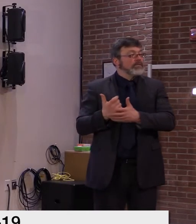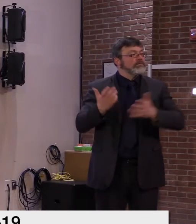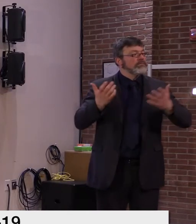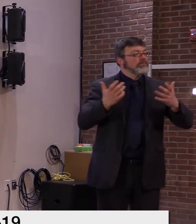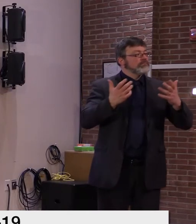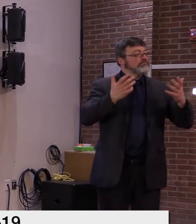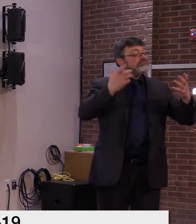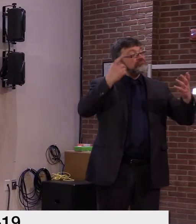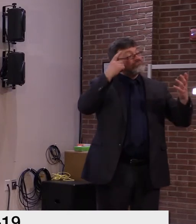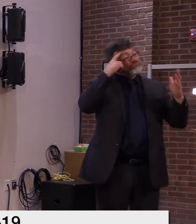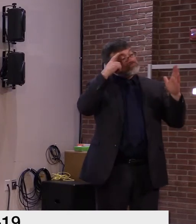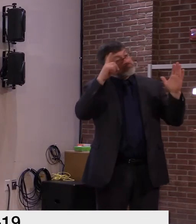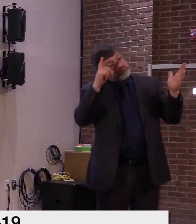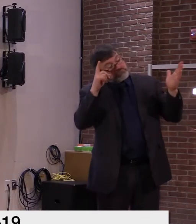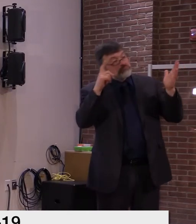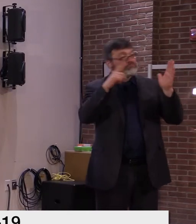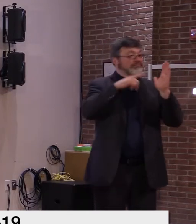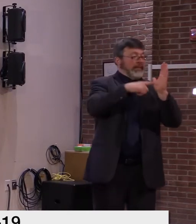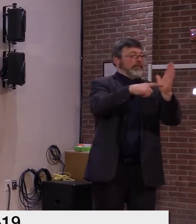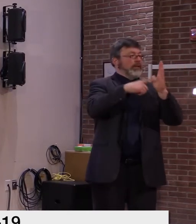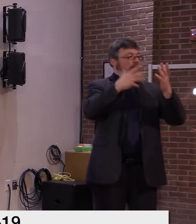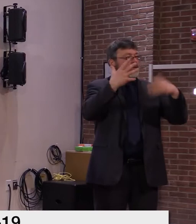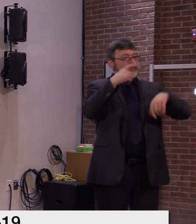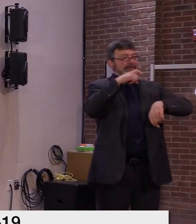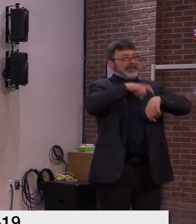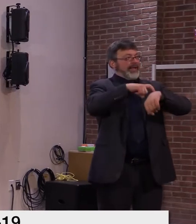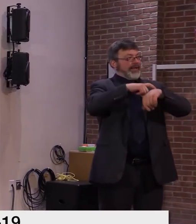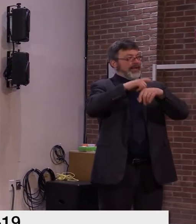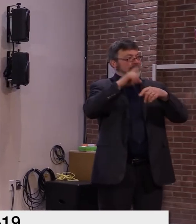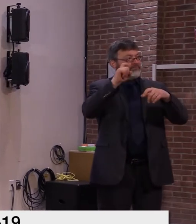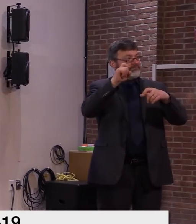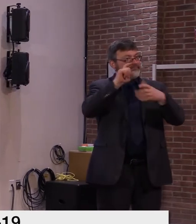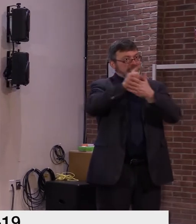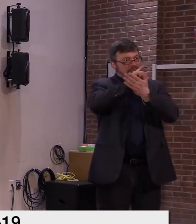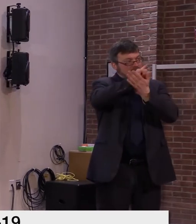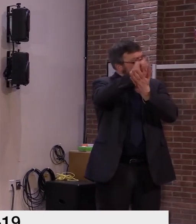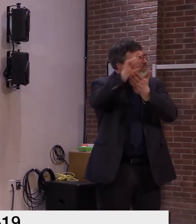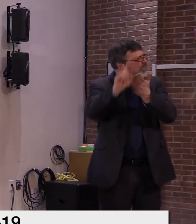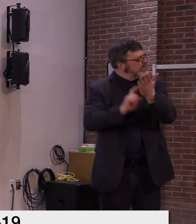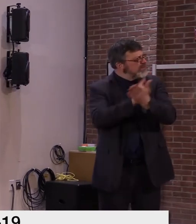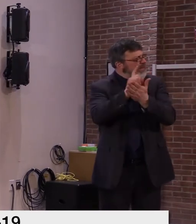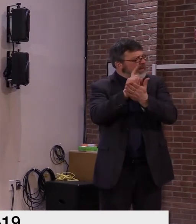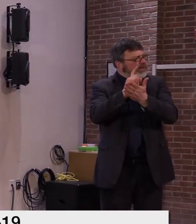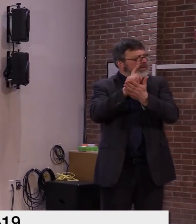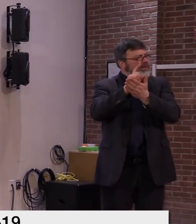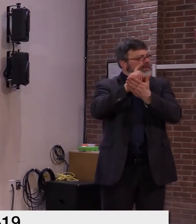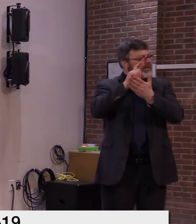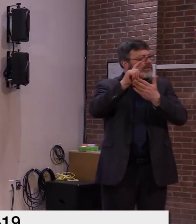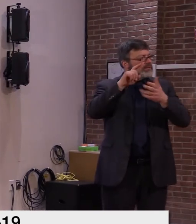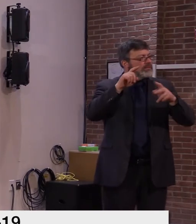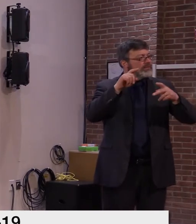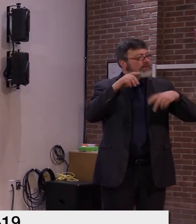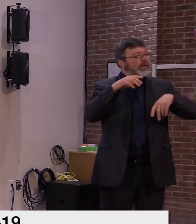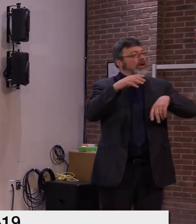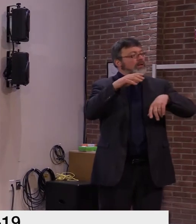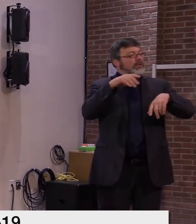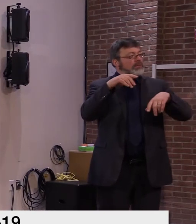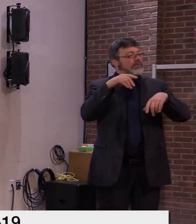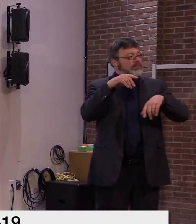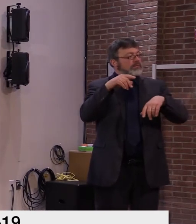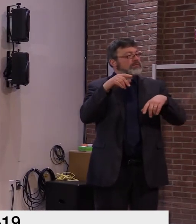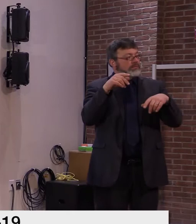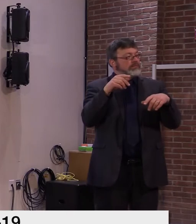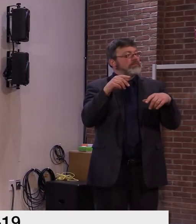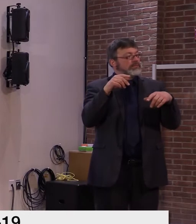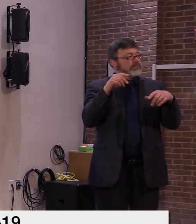tests, using online testing, and possibly extending the testing window into the summer and the fall. Also, we may submit a waiver to not have the